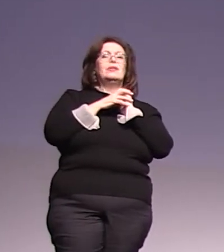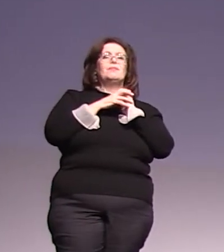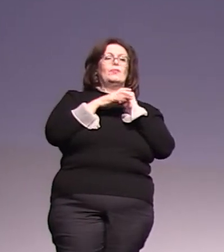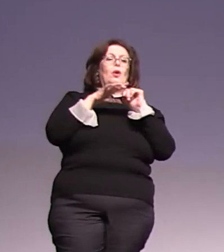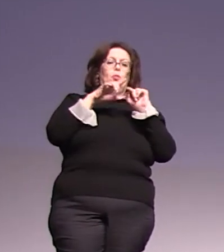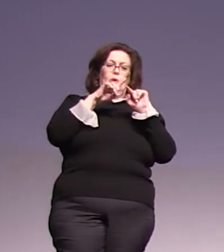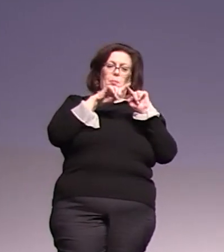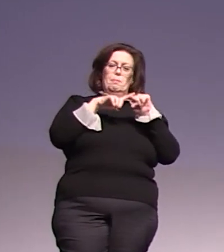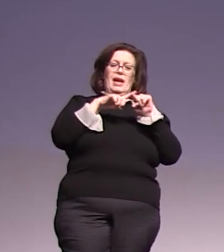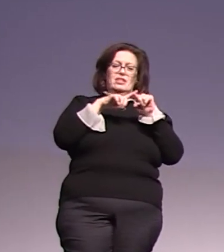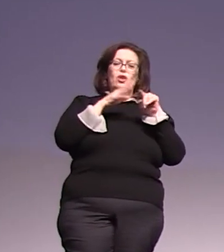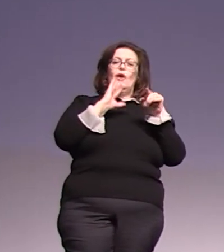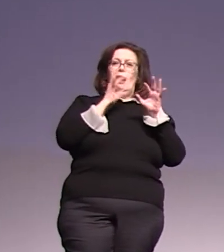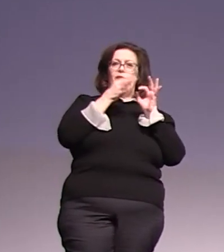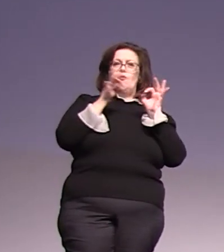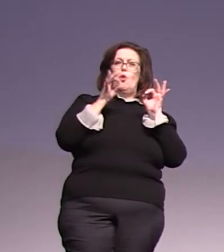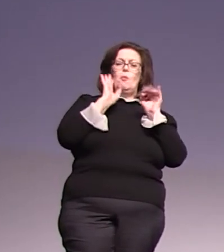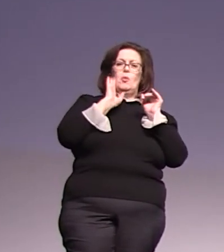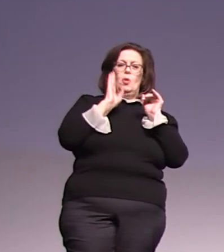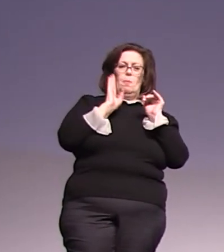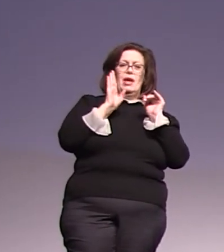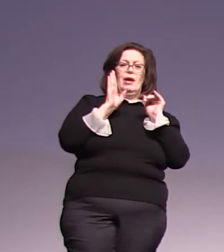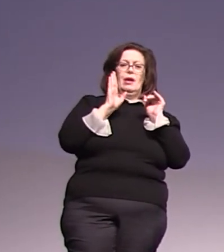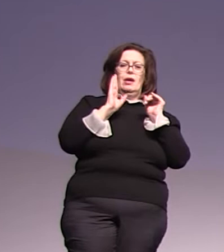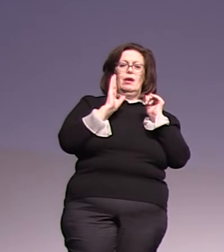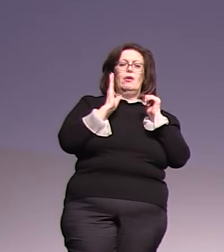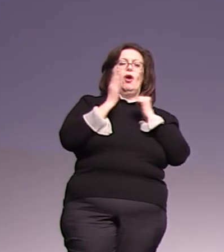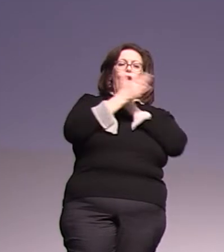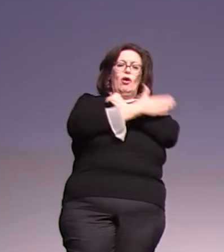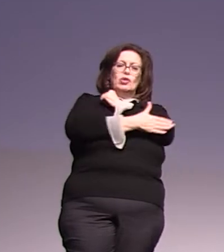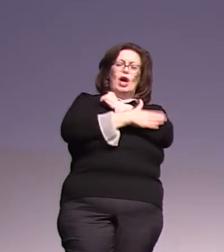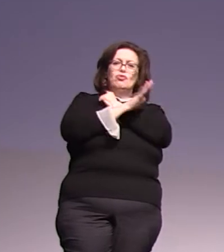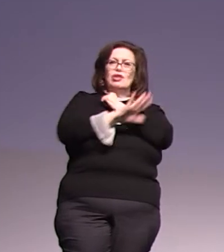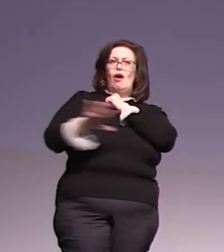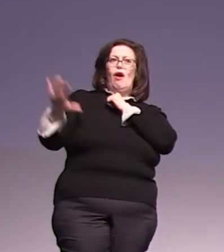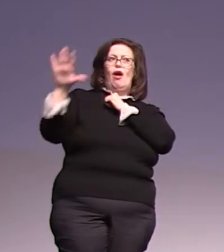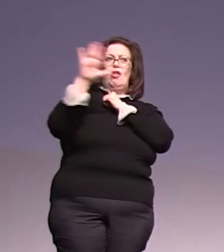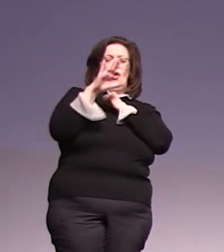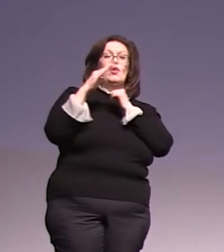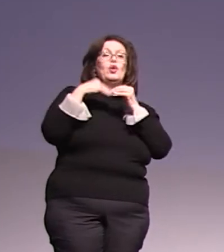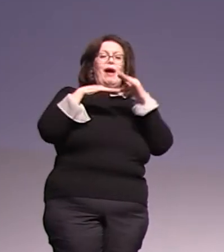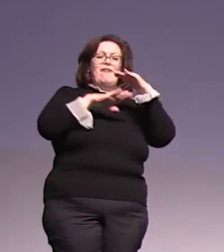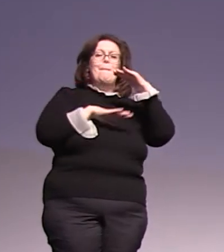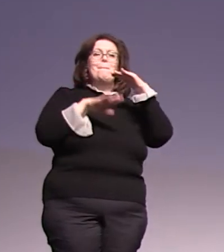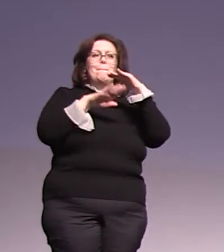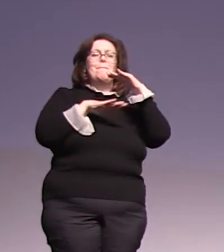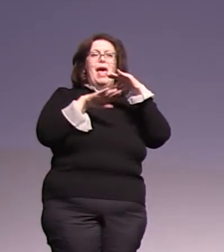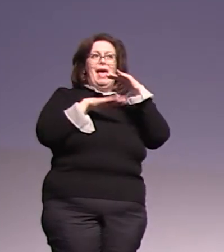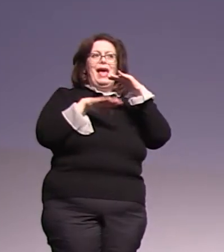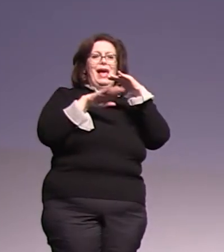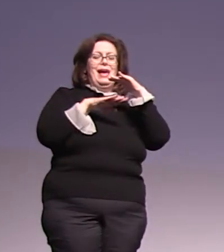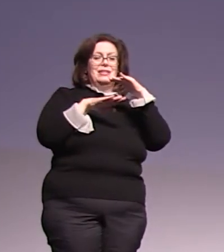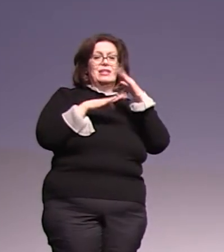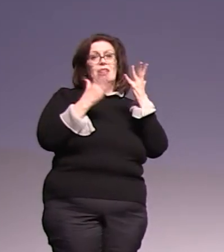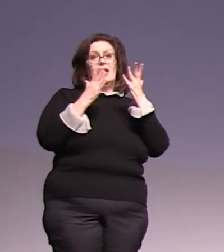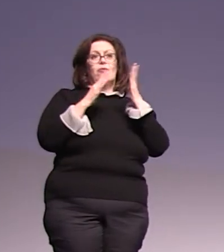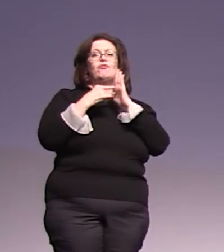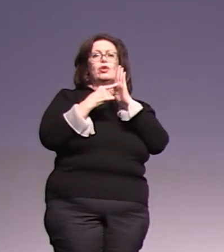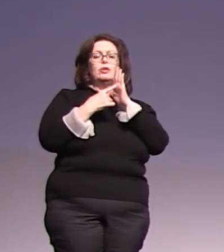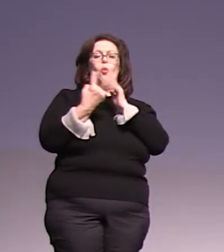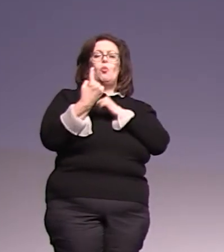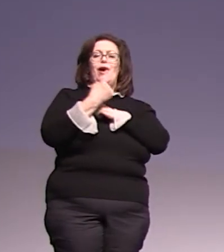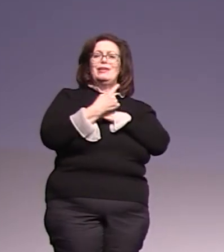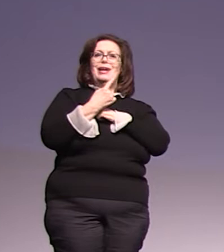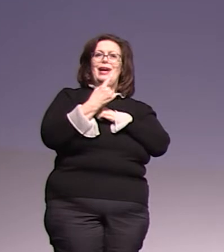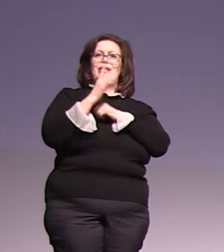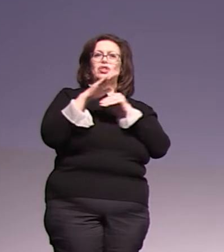a lot, when you look at those across the country, you have what's called a base. So that is, if you take a day in the life of a child, any child,